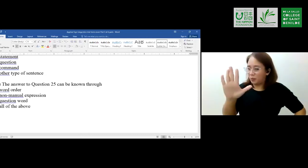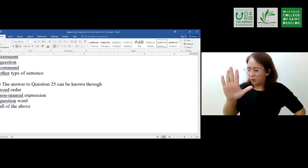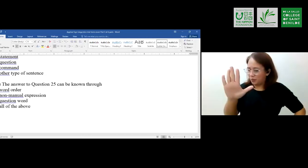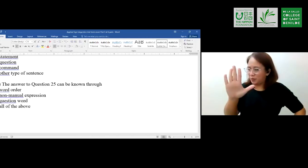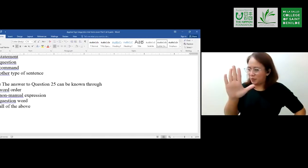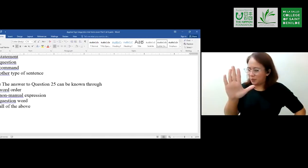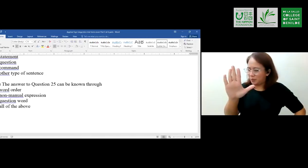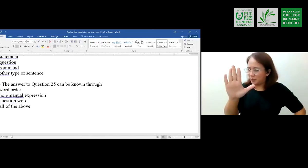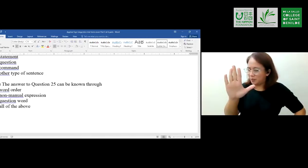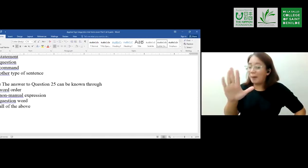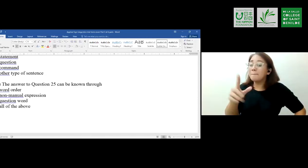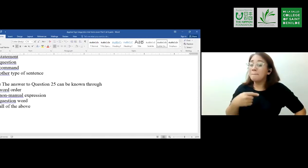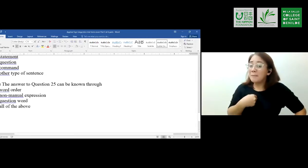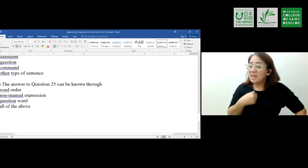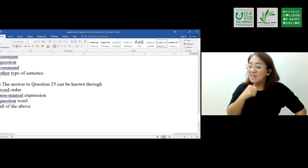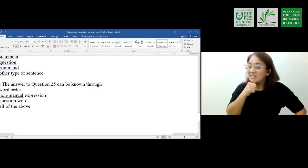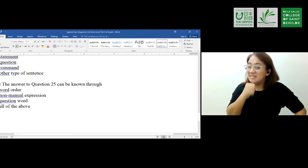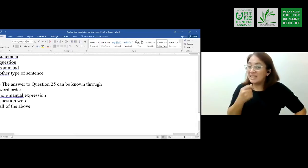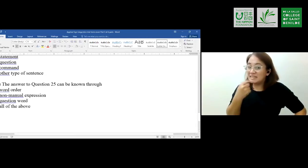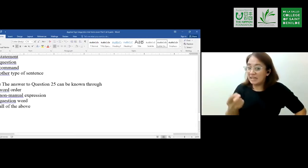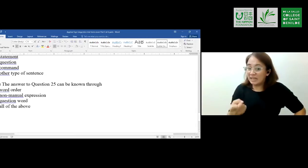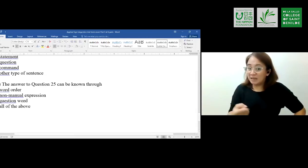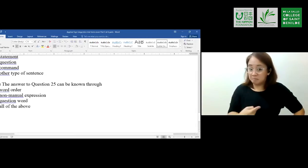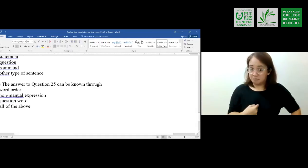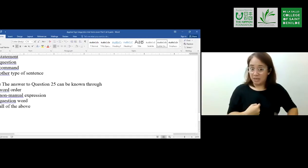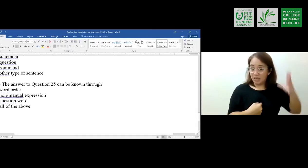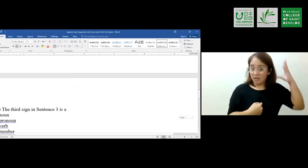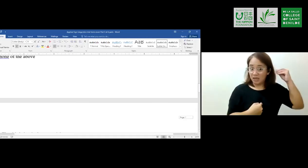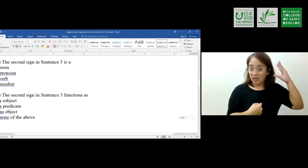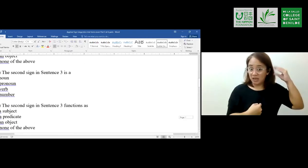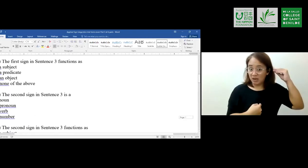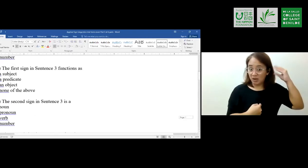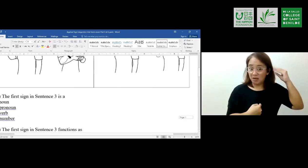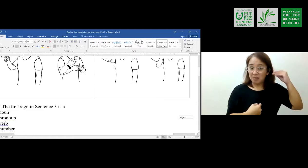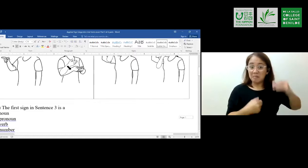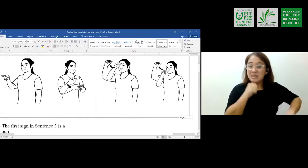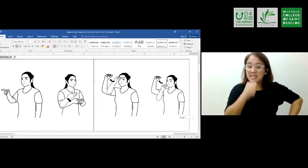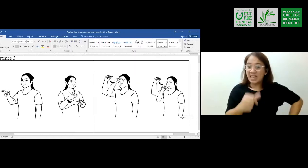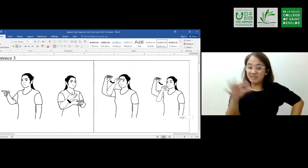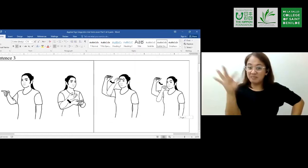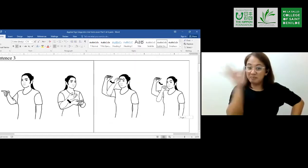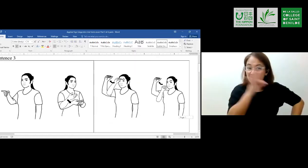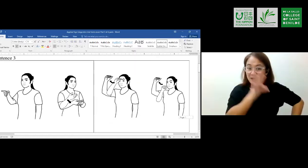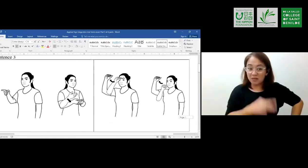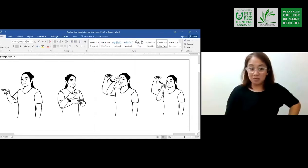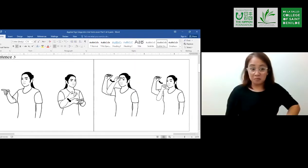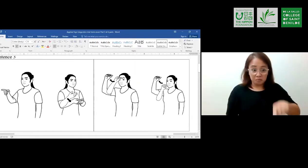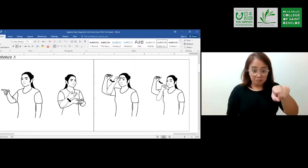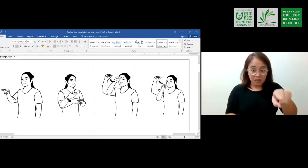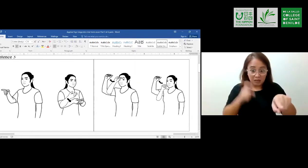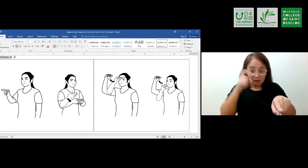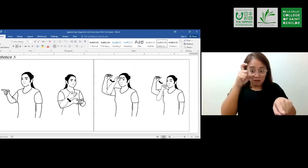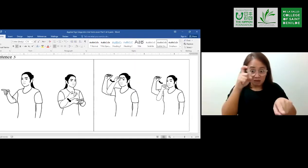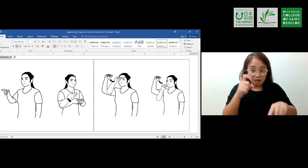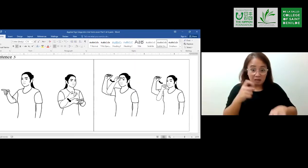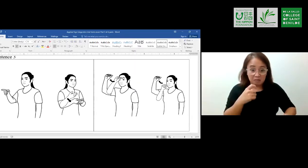saying myself as a hearing person, non-Filipino, that the question expression is not clear enough.